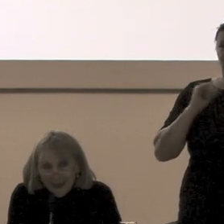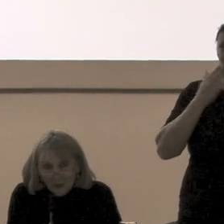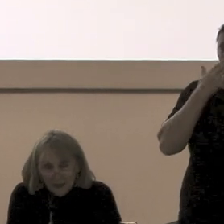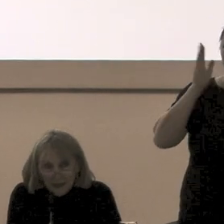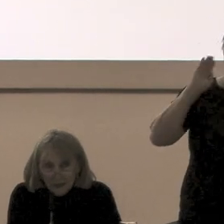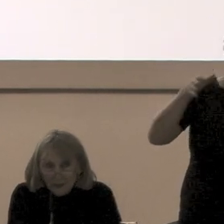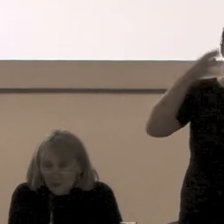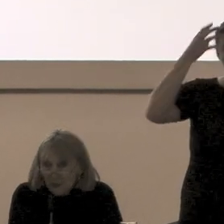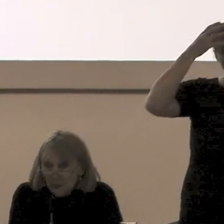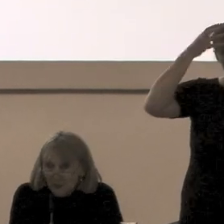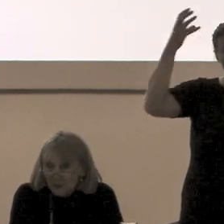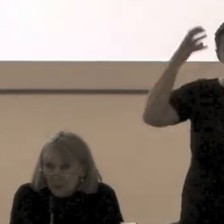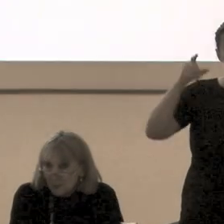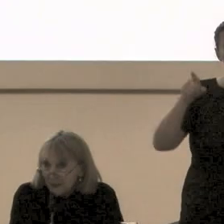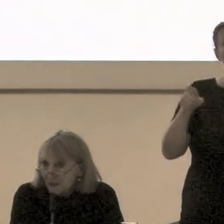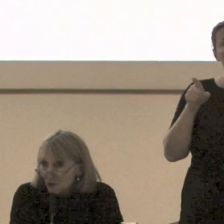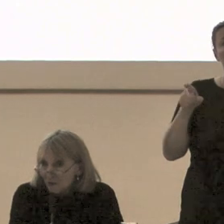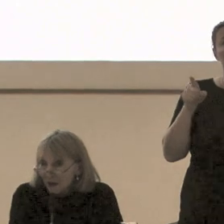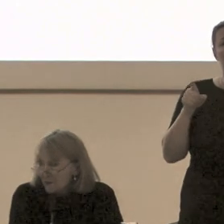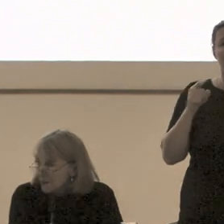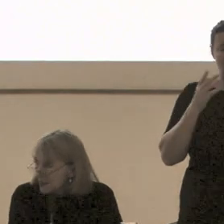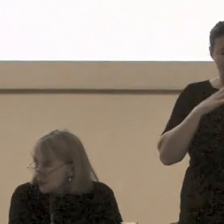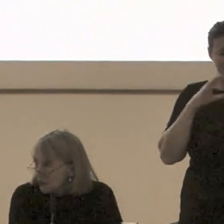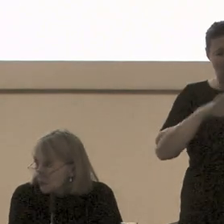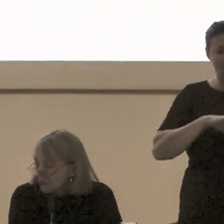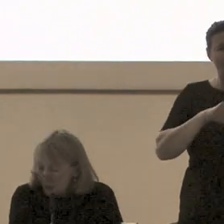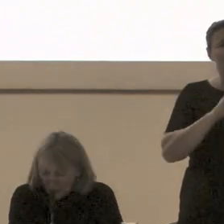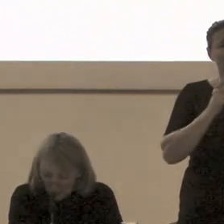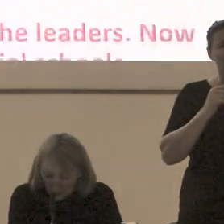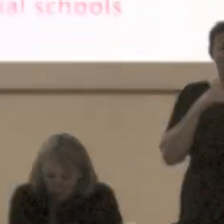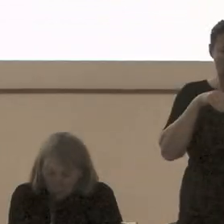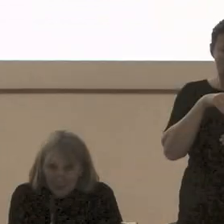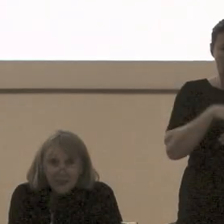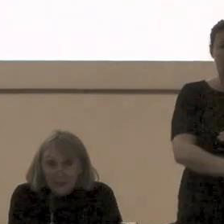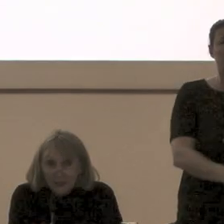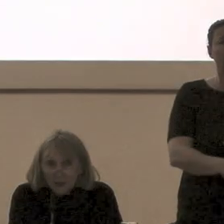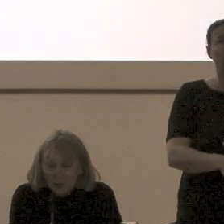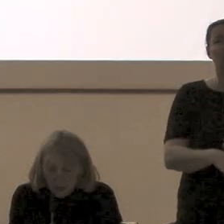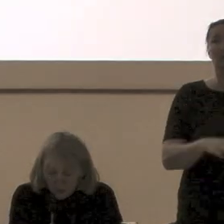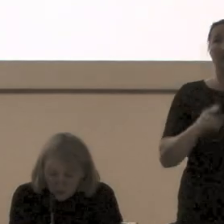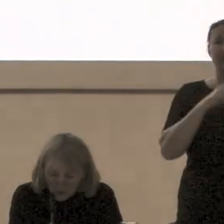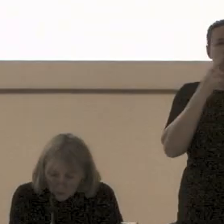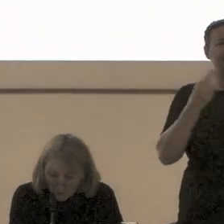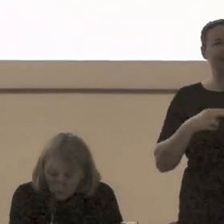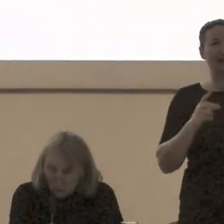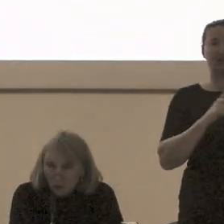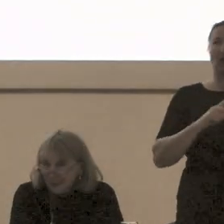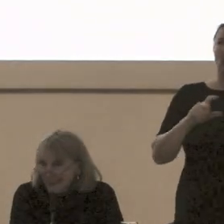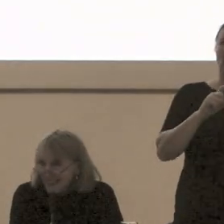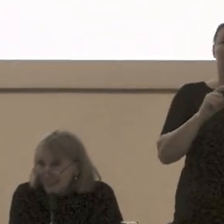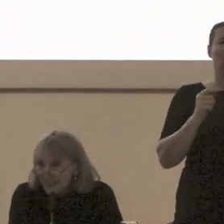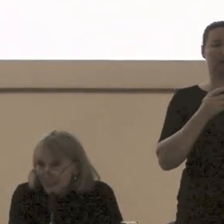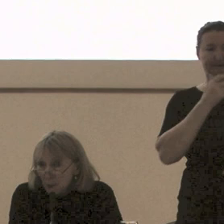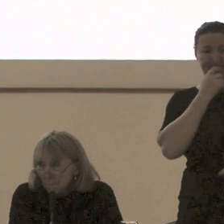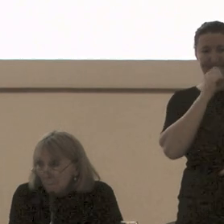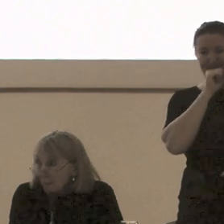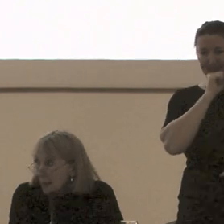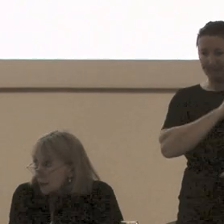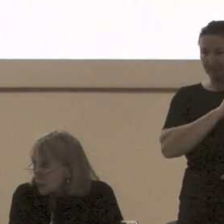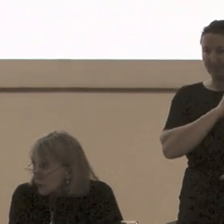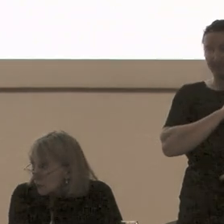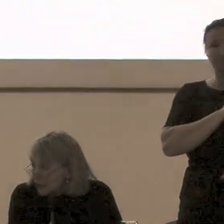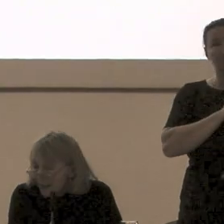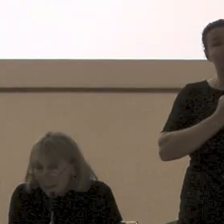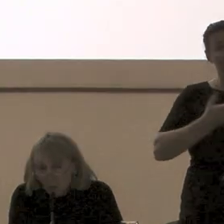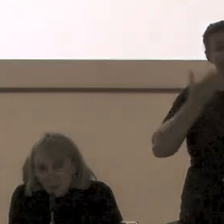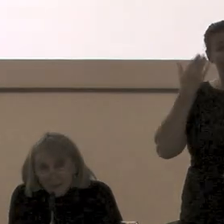has allowed our country to be the sort of laughing stock of the international inclusion movement. We were the leaders.